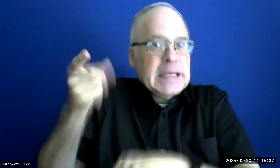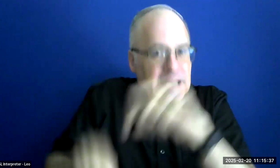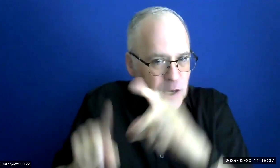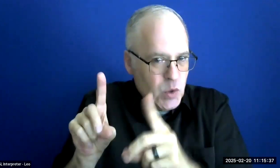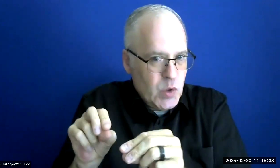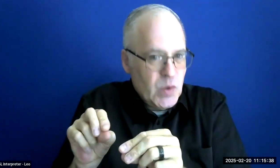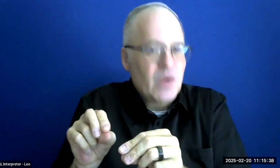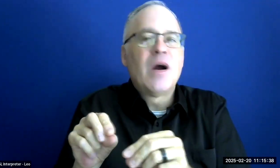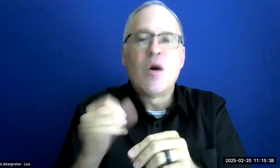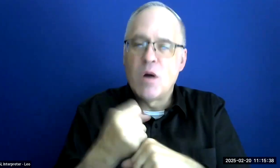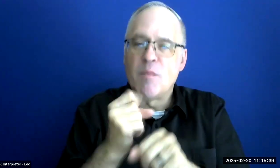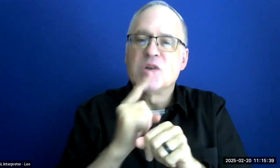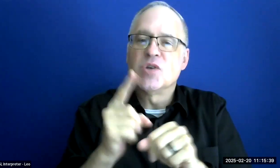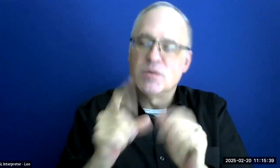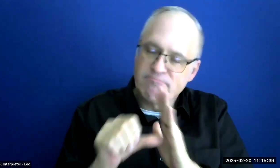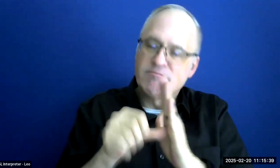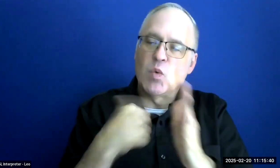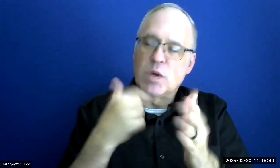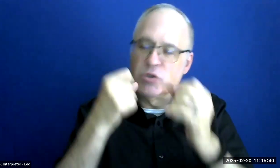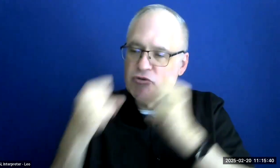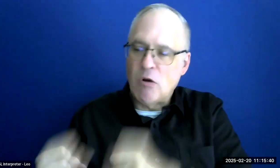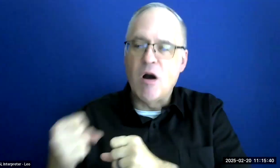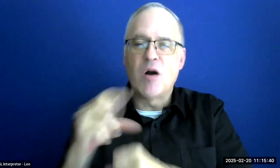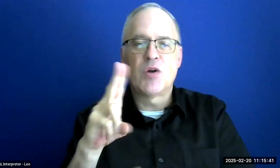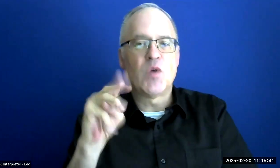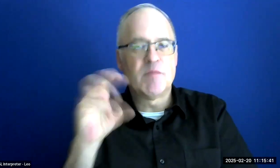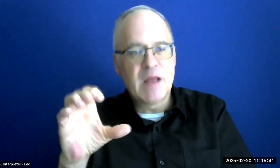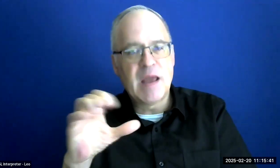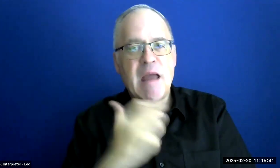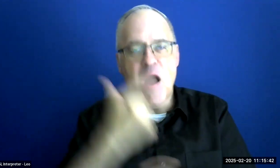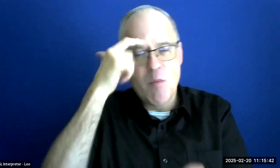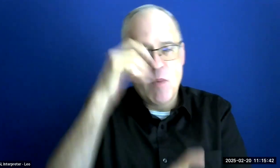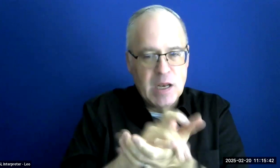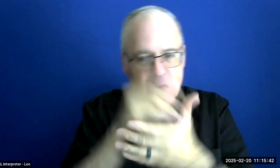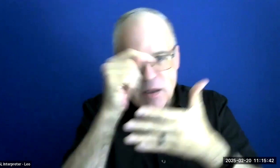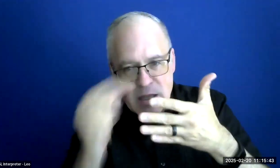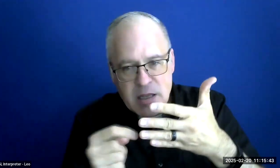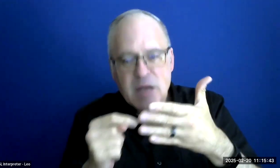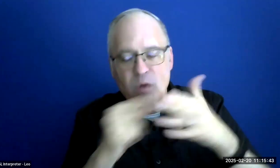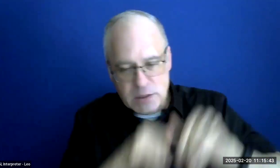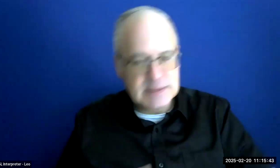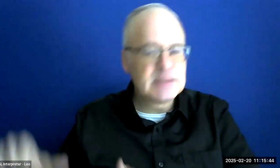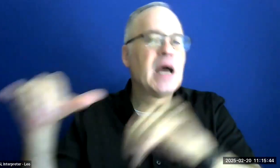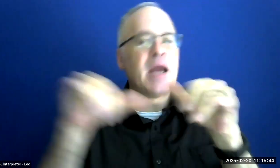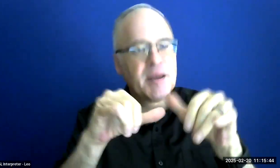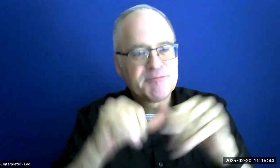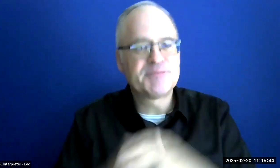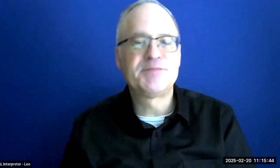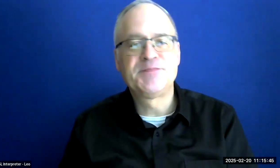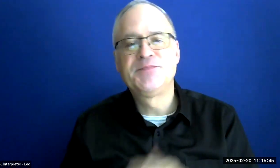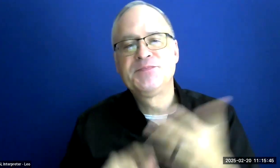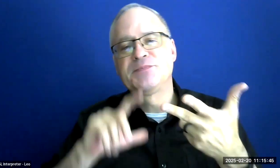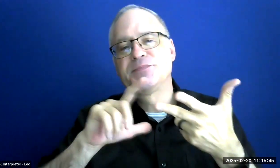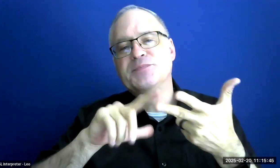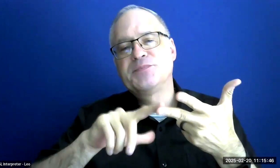remains strong and reassures members that the tenets of our United Methodist beliefs remain the same. A third section